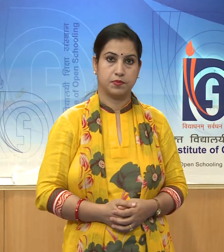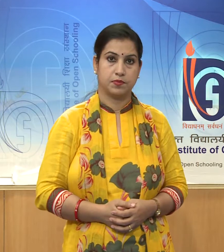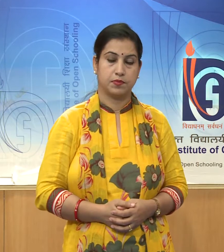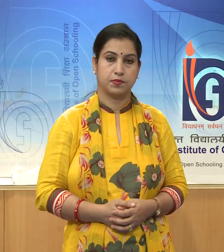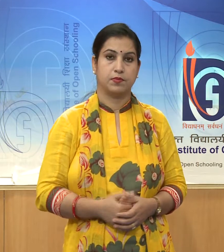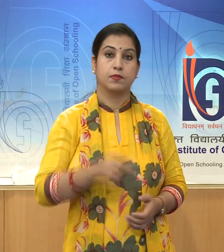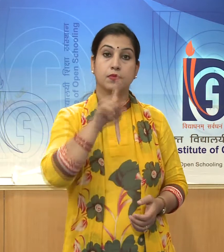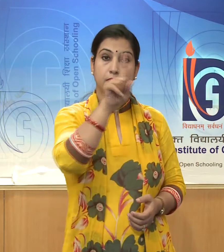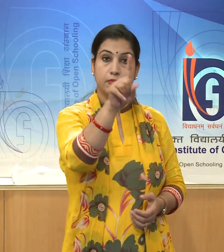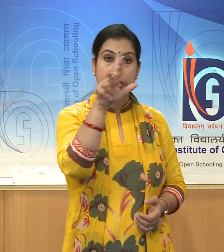in